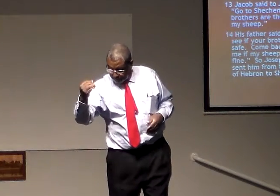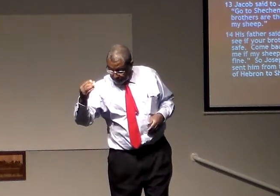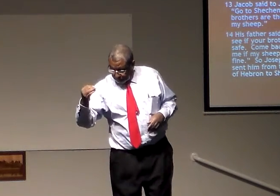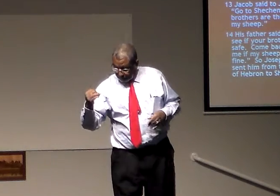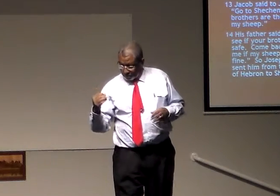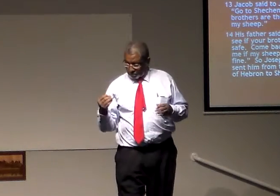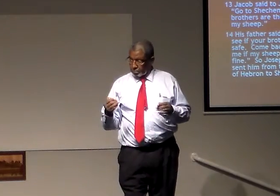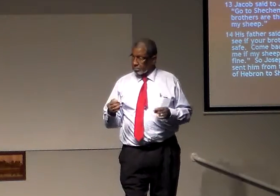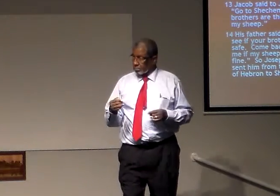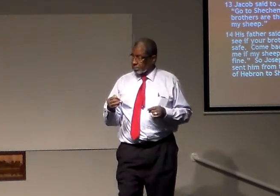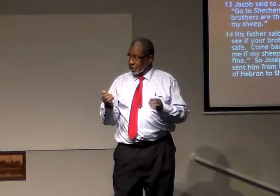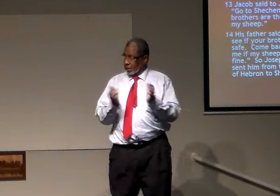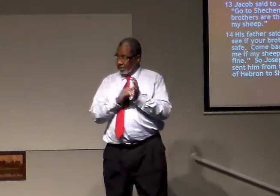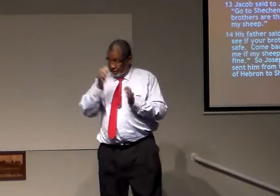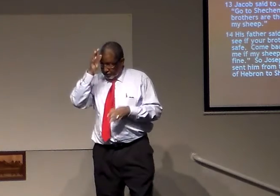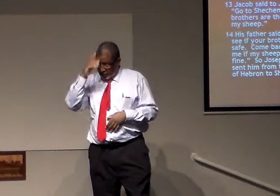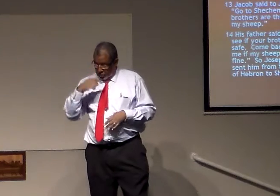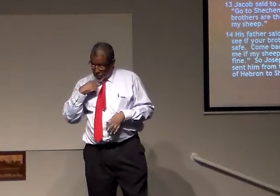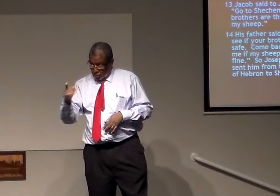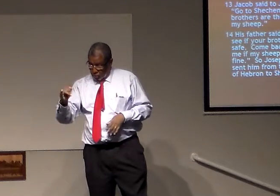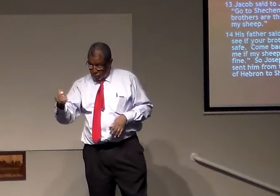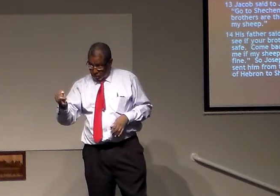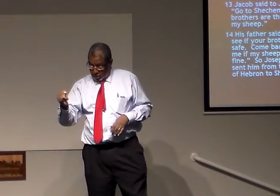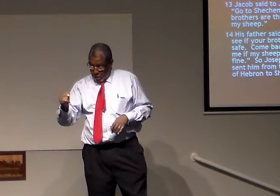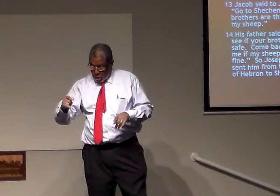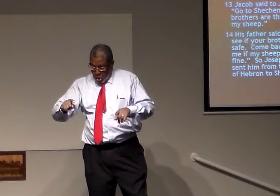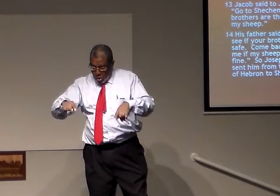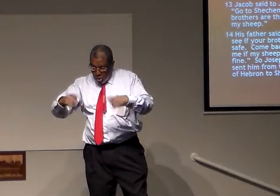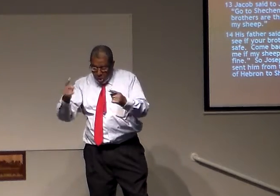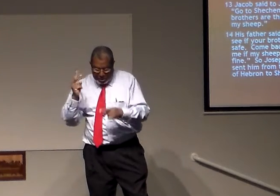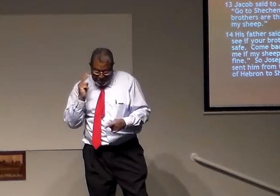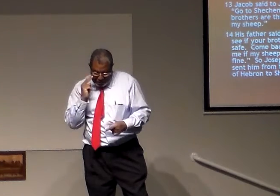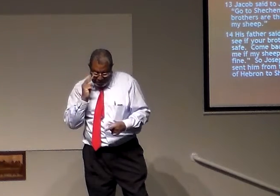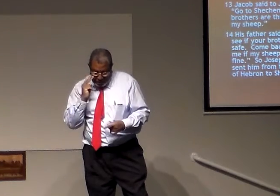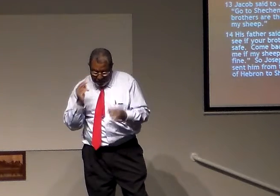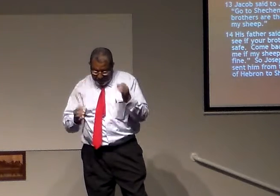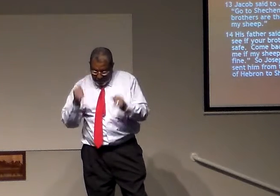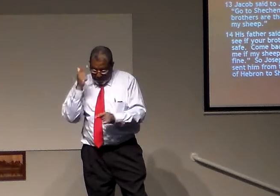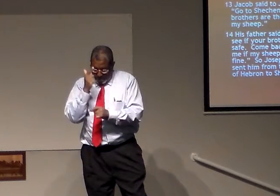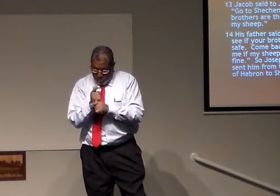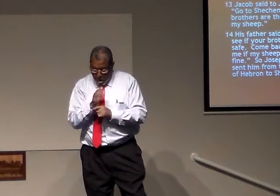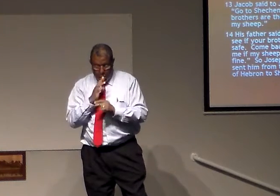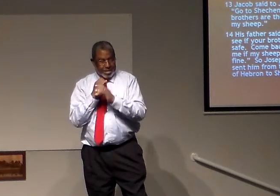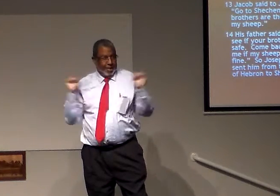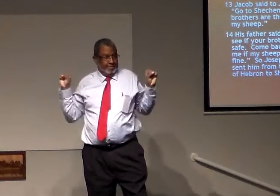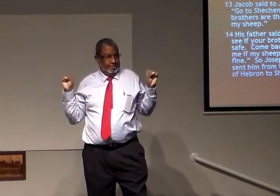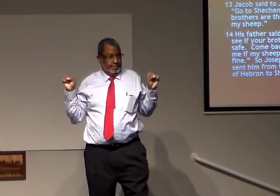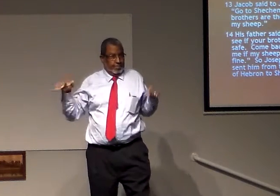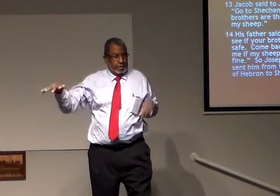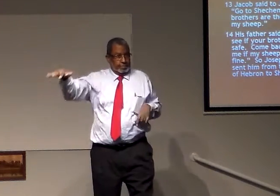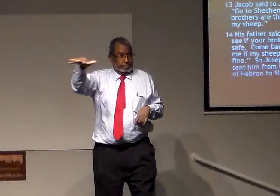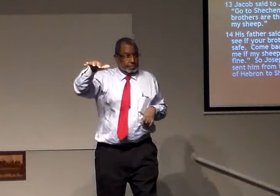So, in verse 14, it said, right here, his father says, go and see if your brothers are